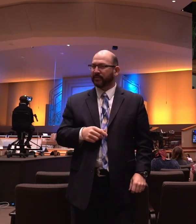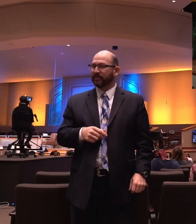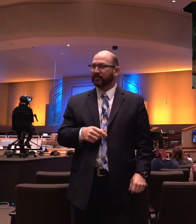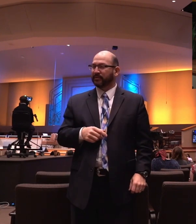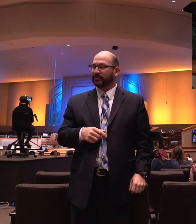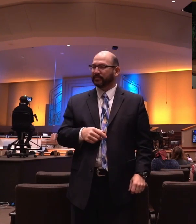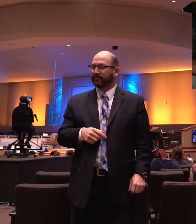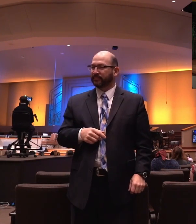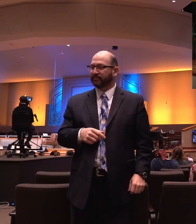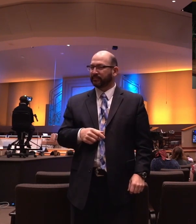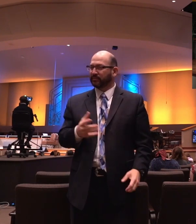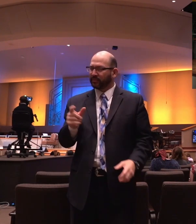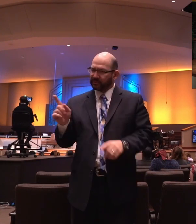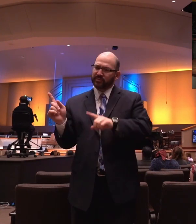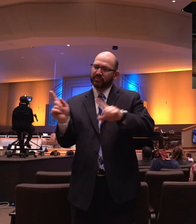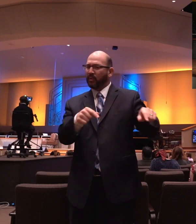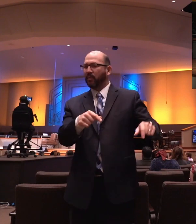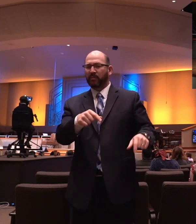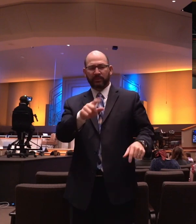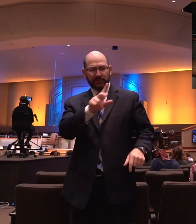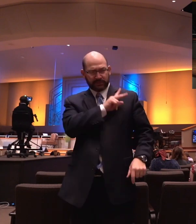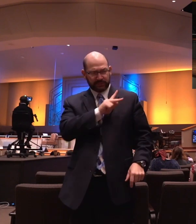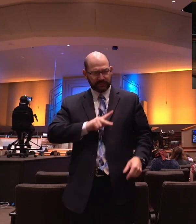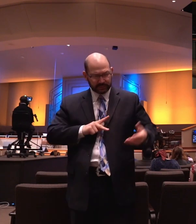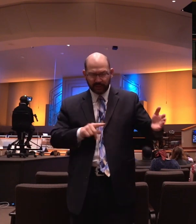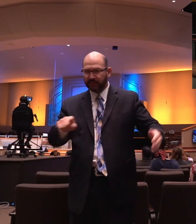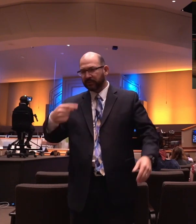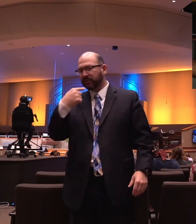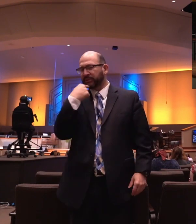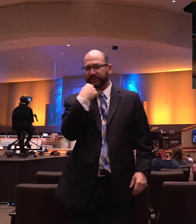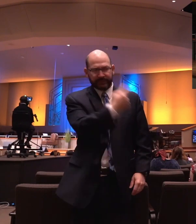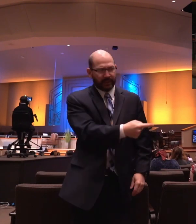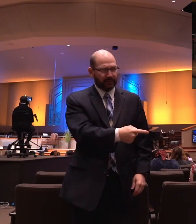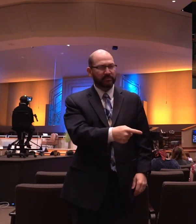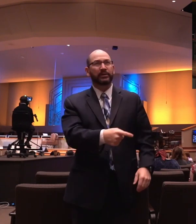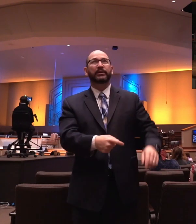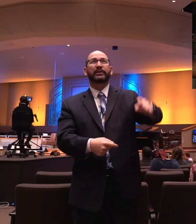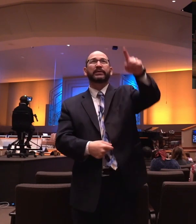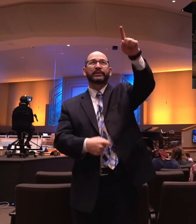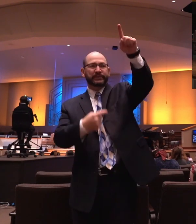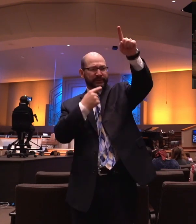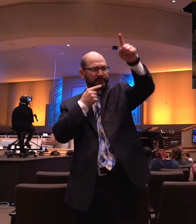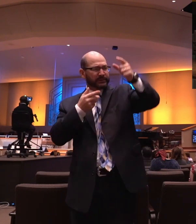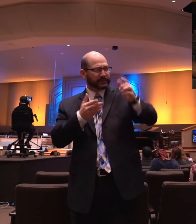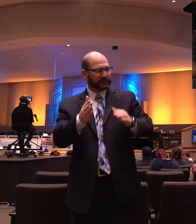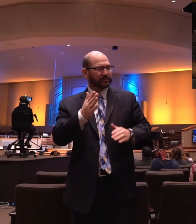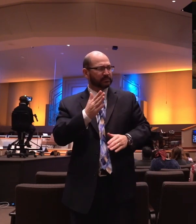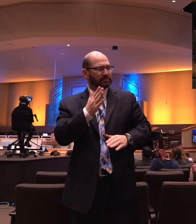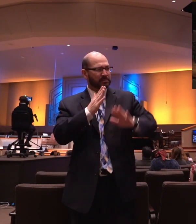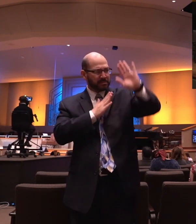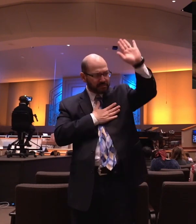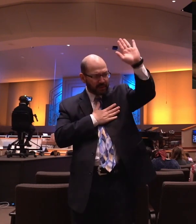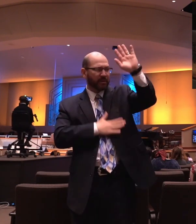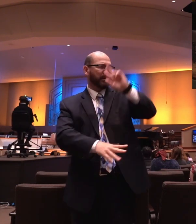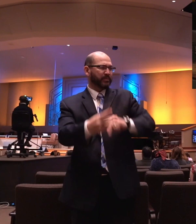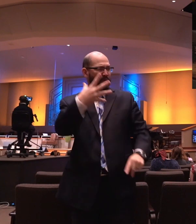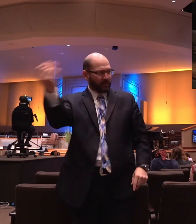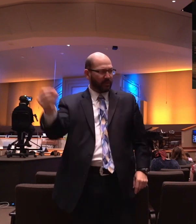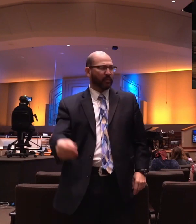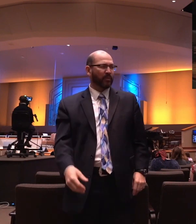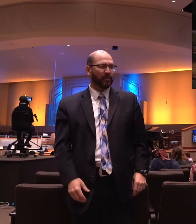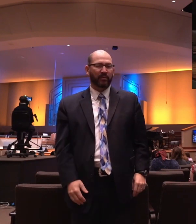He said, Moses, want you to go into Pharaoh and tell him, thus saith the Lord, let my people go. In Exodus 5,